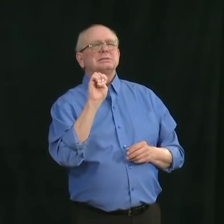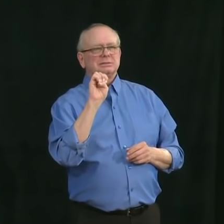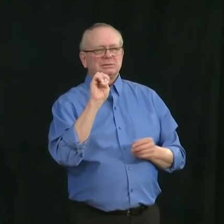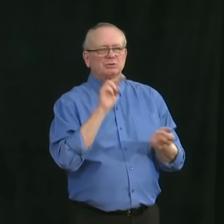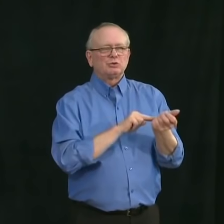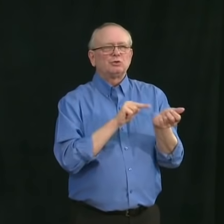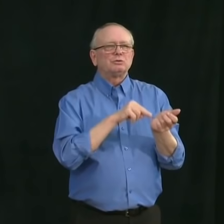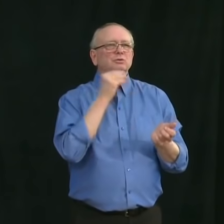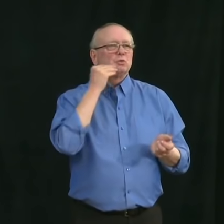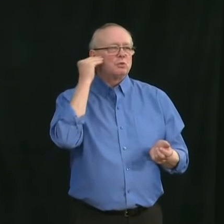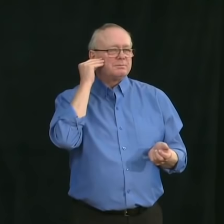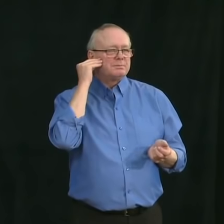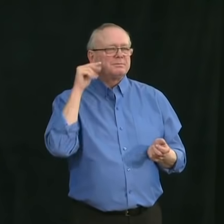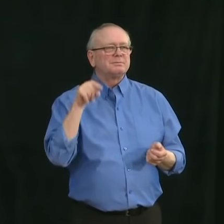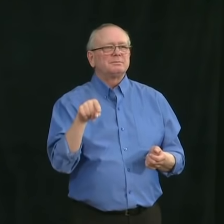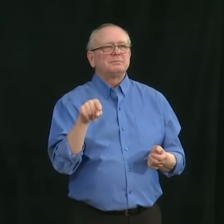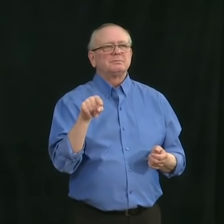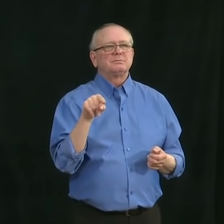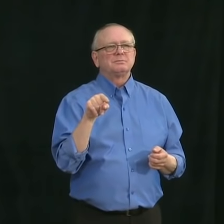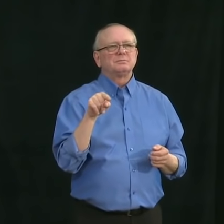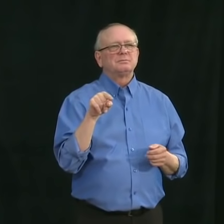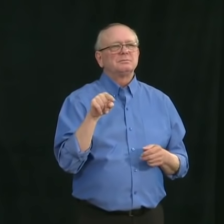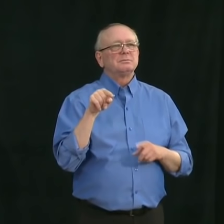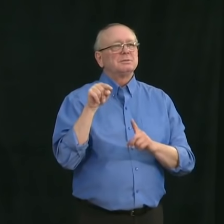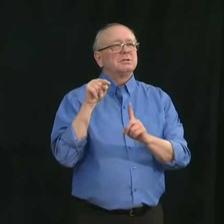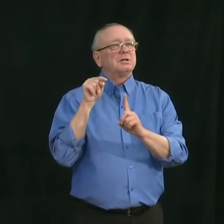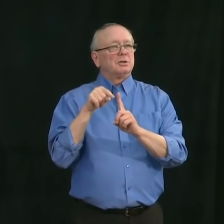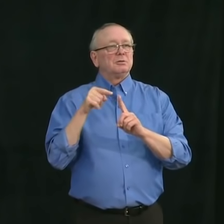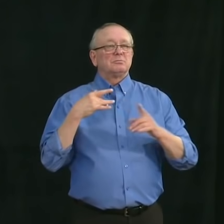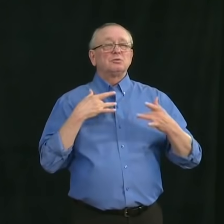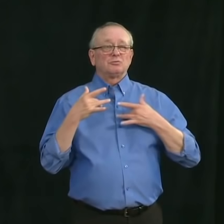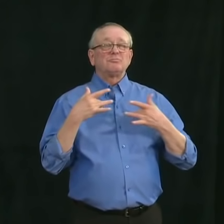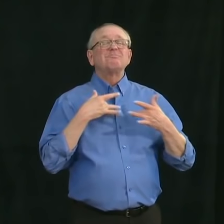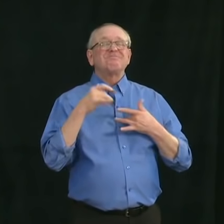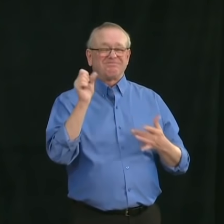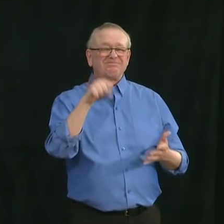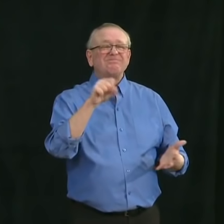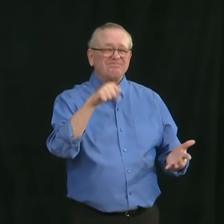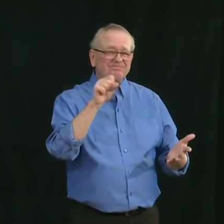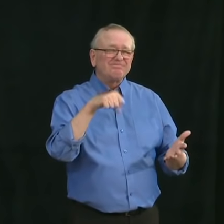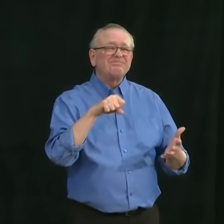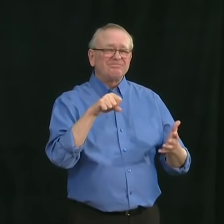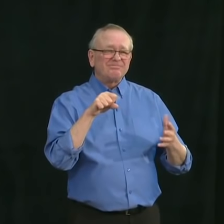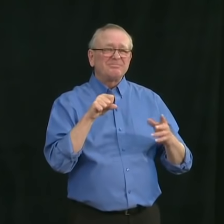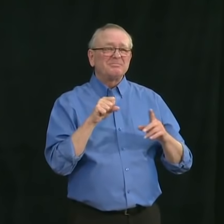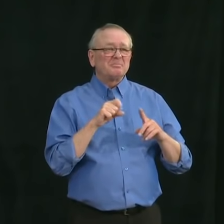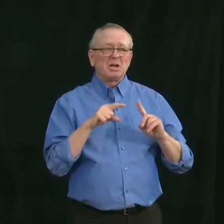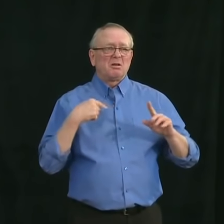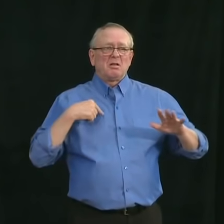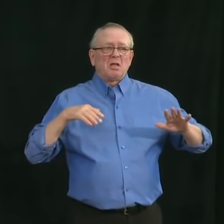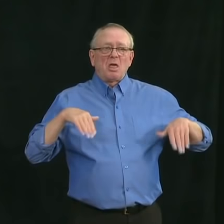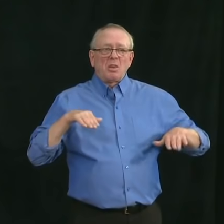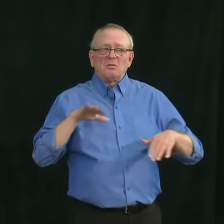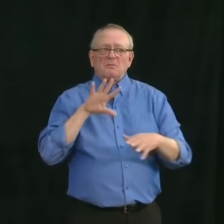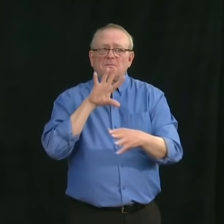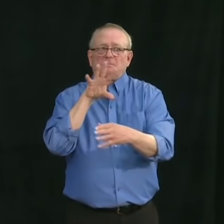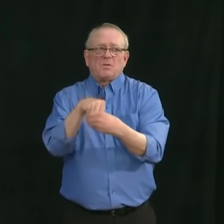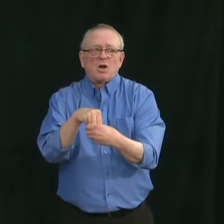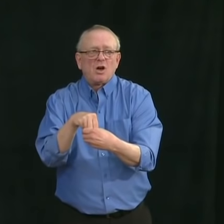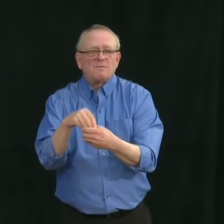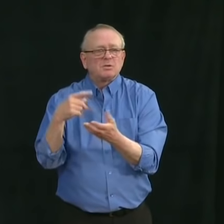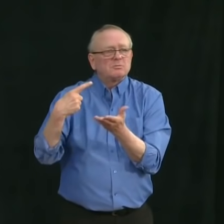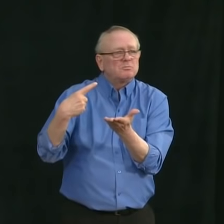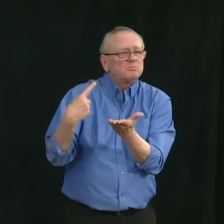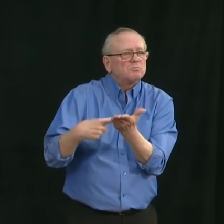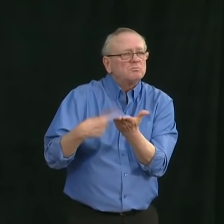those particular instances are very concerning. So I have not been involved in discussions about the Millrise facility